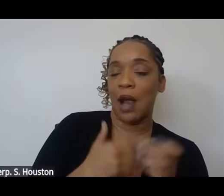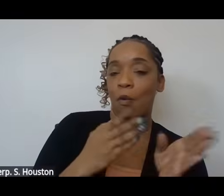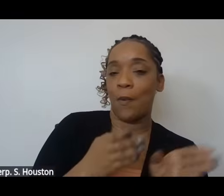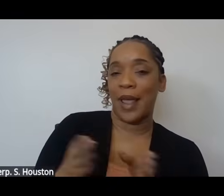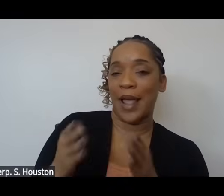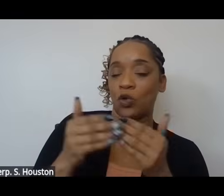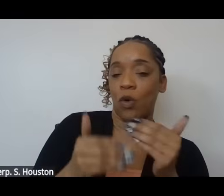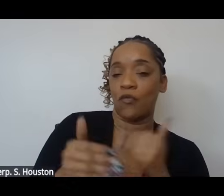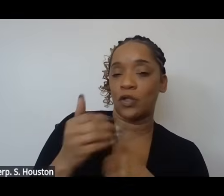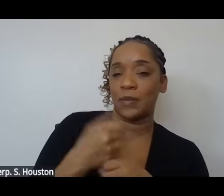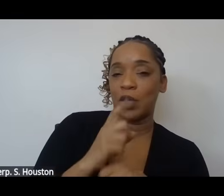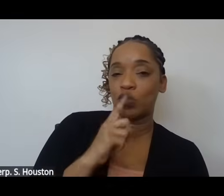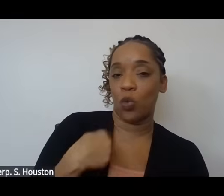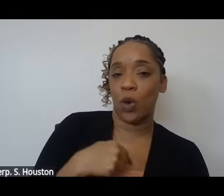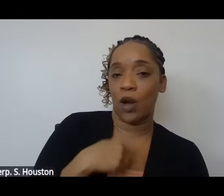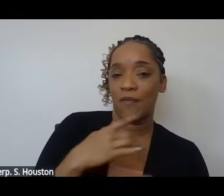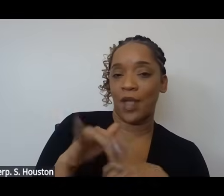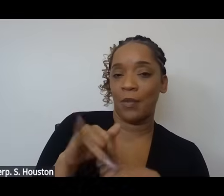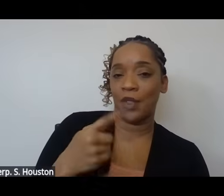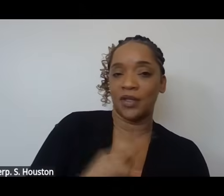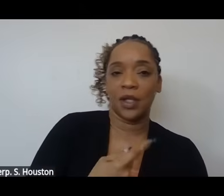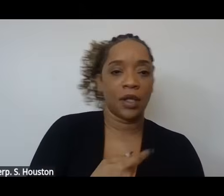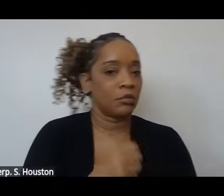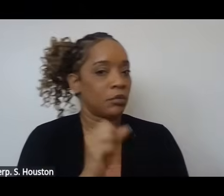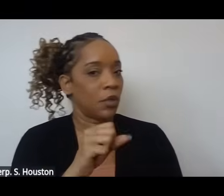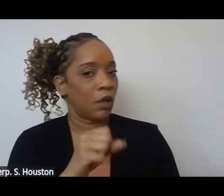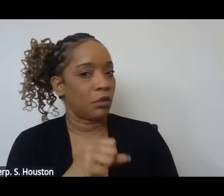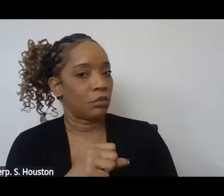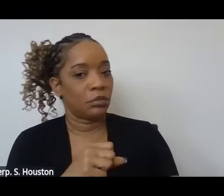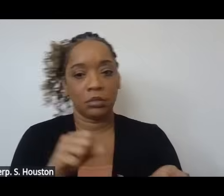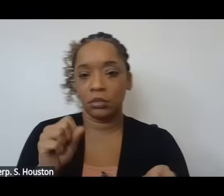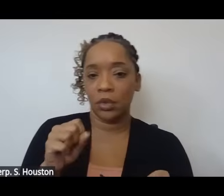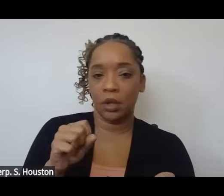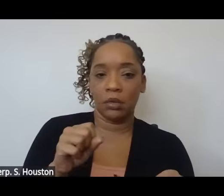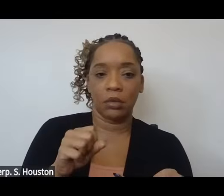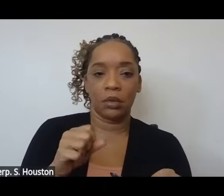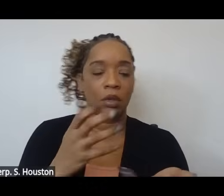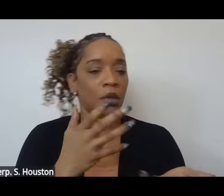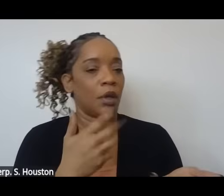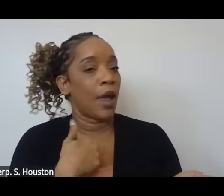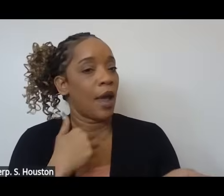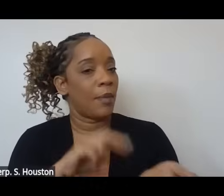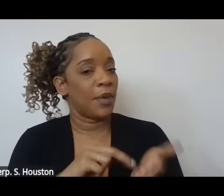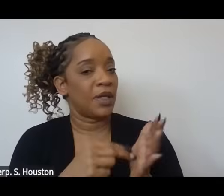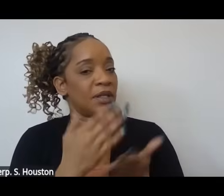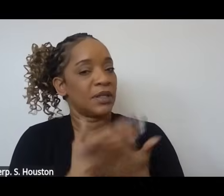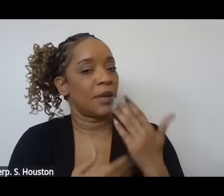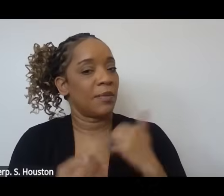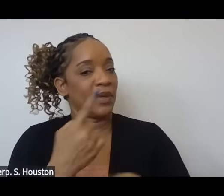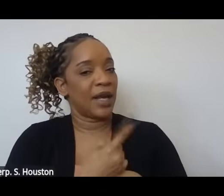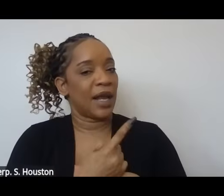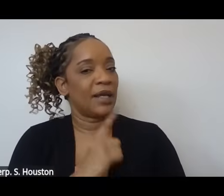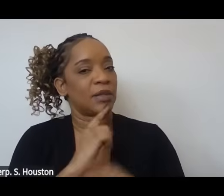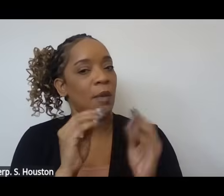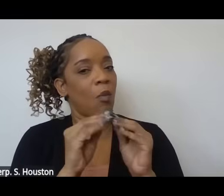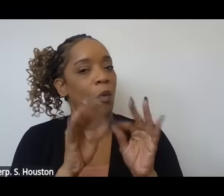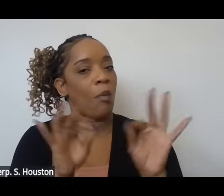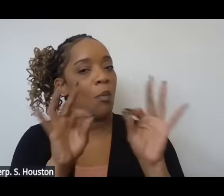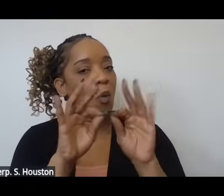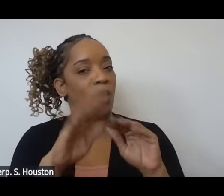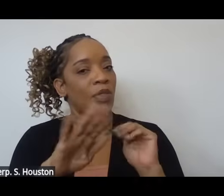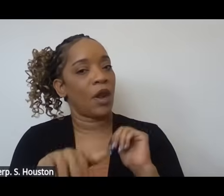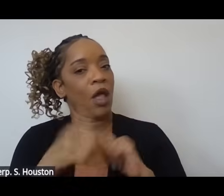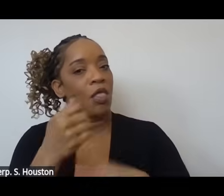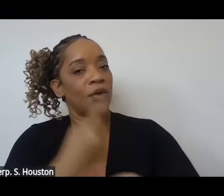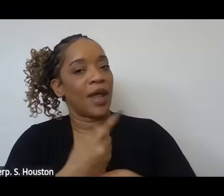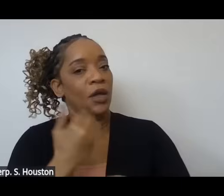on these dates. Yeah. Yes. Ideally. Yeah, I mean, some specific dates are more important than others, right? So like the ones that are around